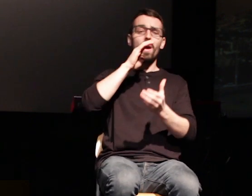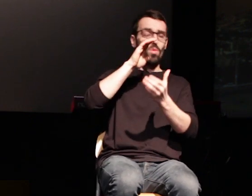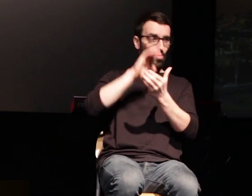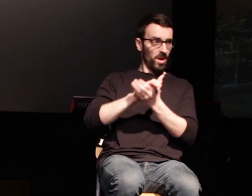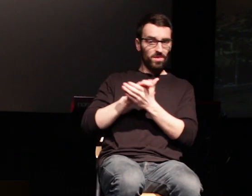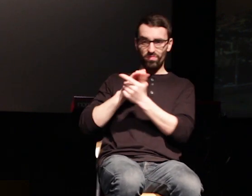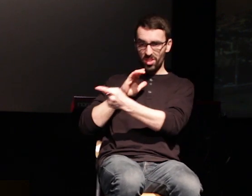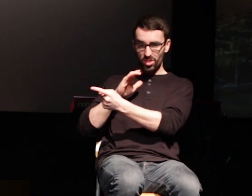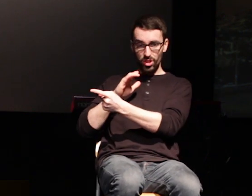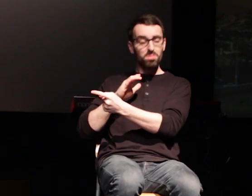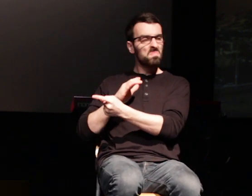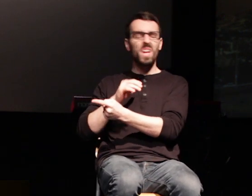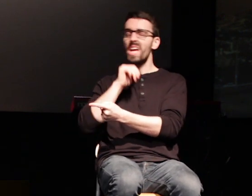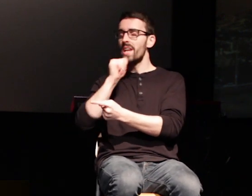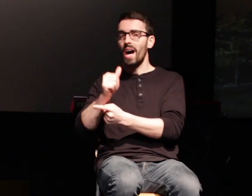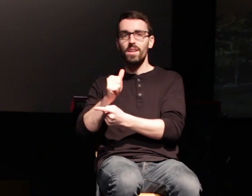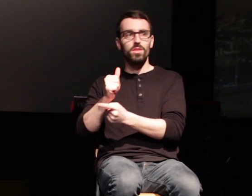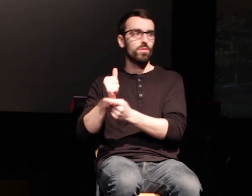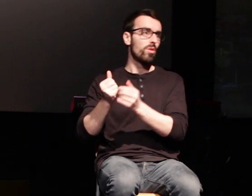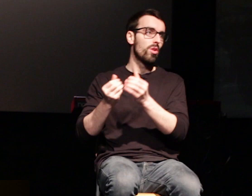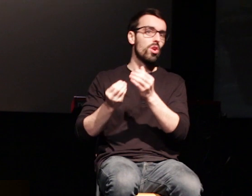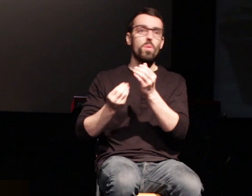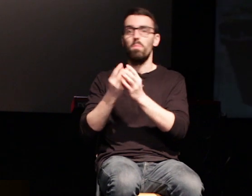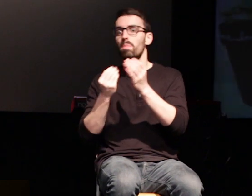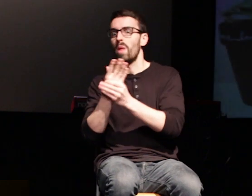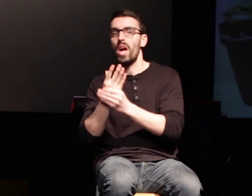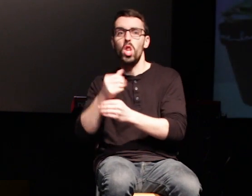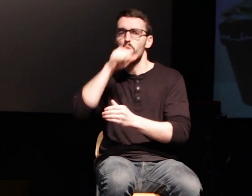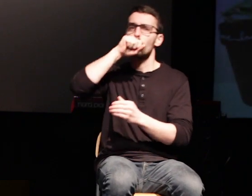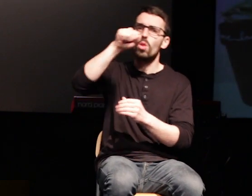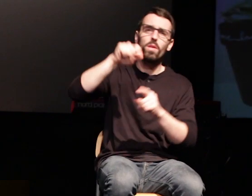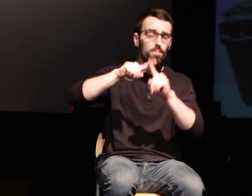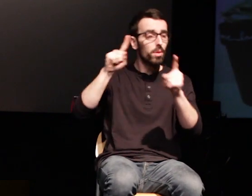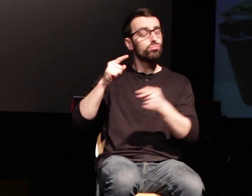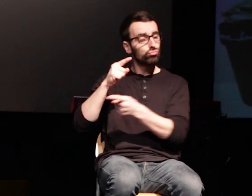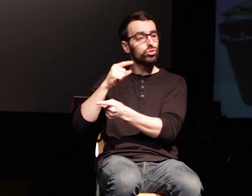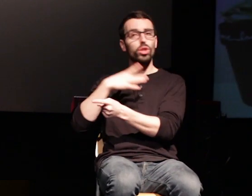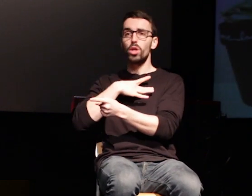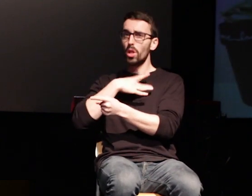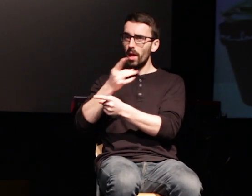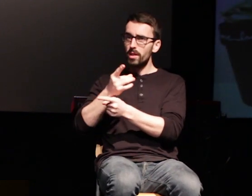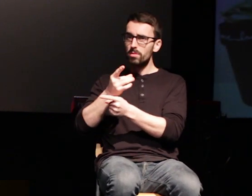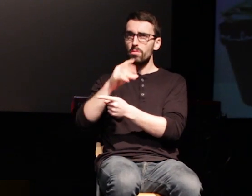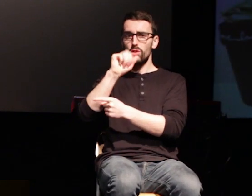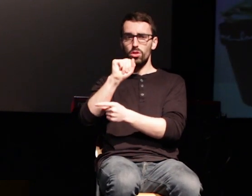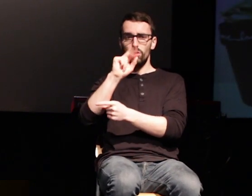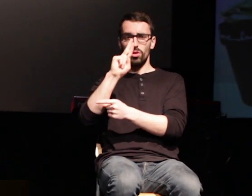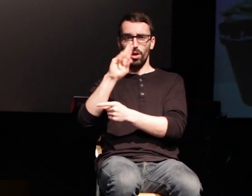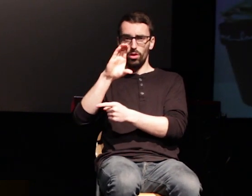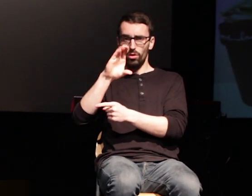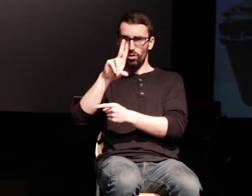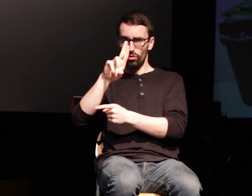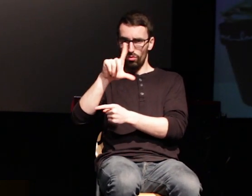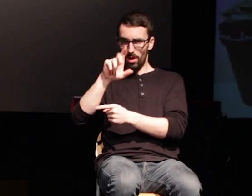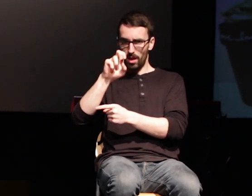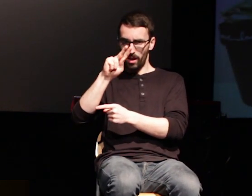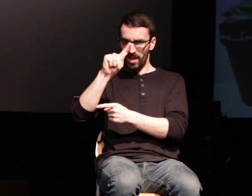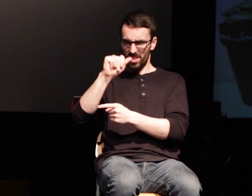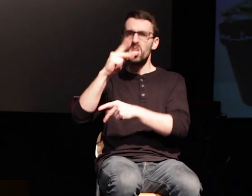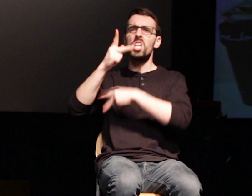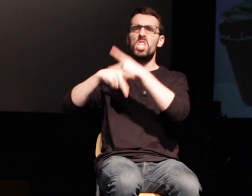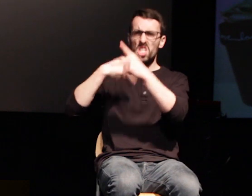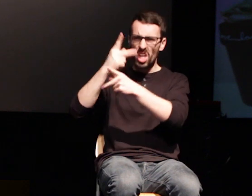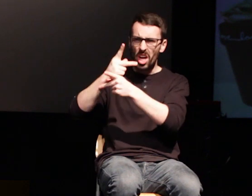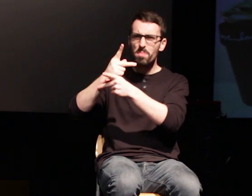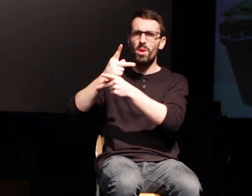likes succulents. Do you all know what succulents are? So apparently they're like related to cactus or cacti or however you say it, but she